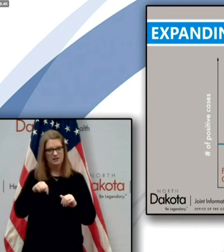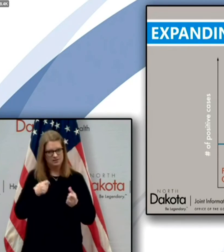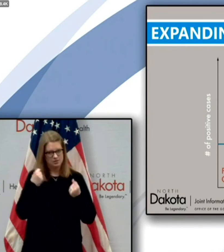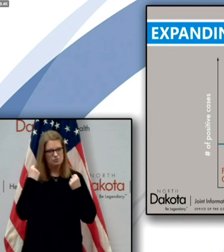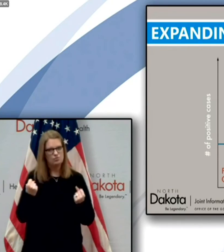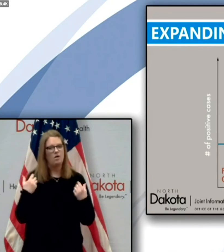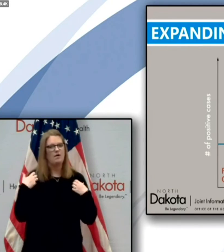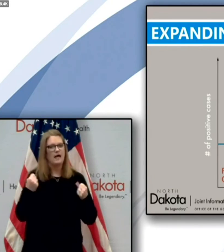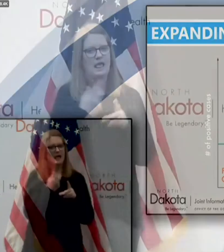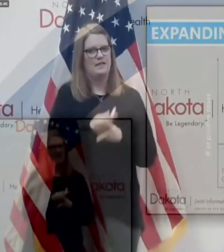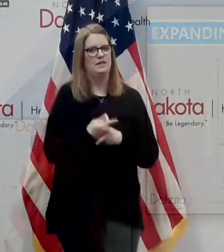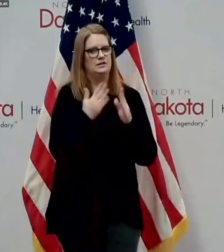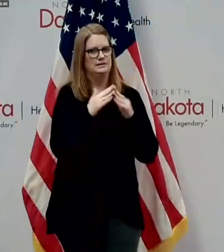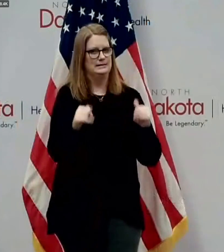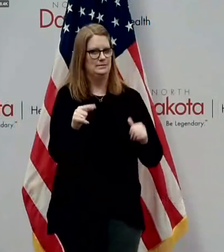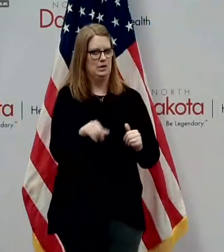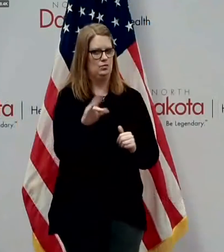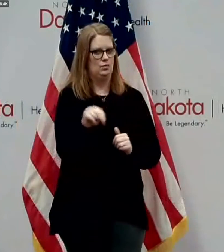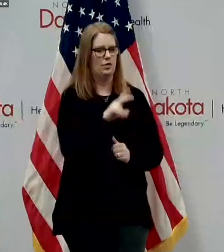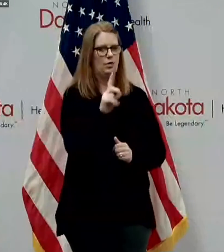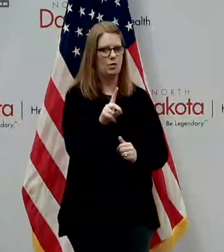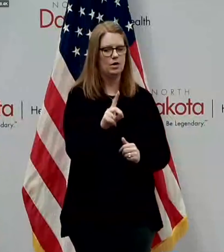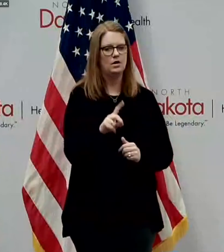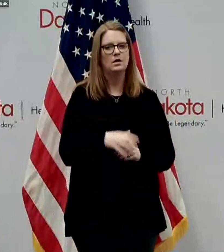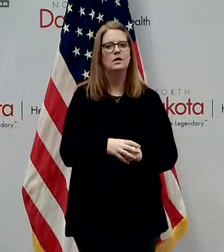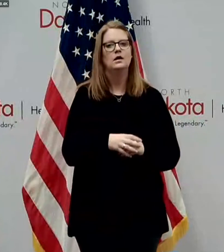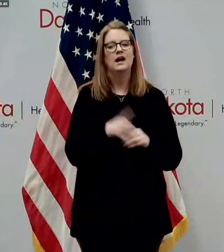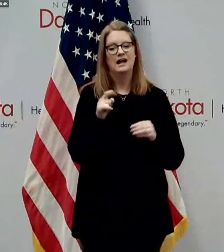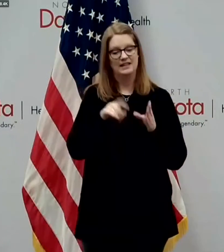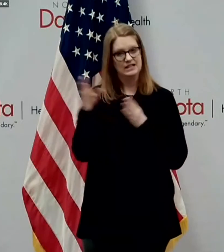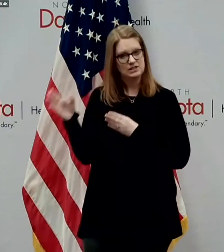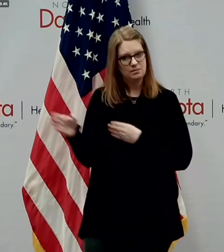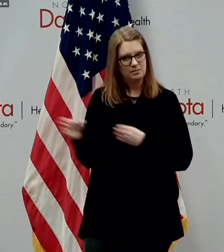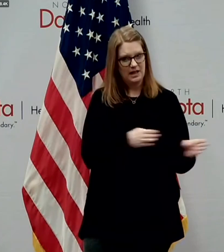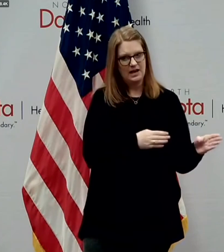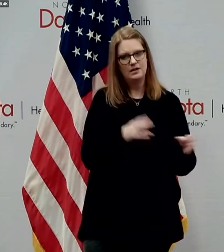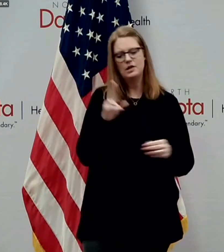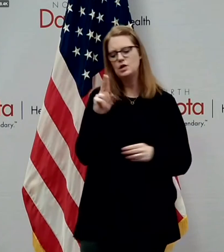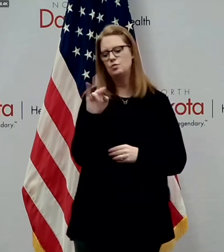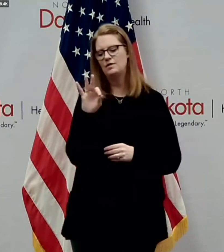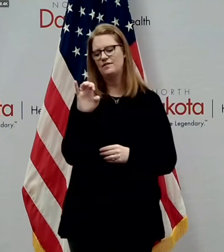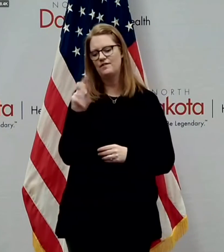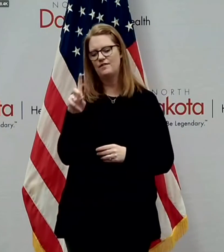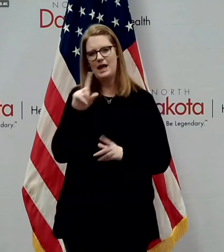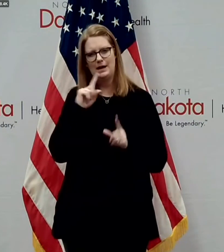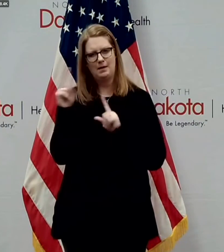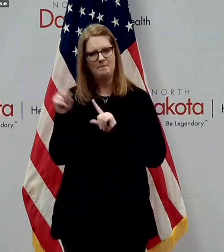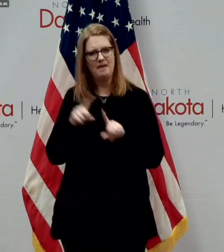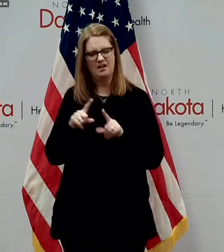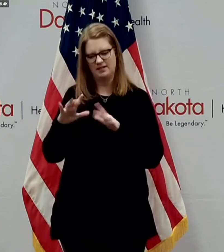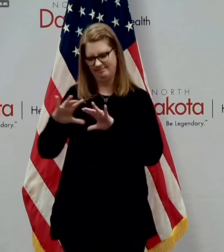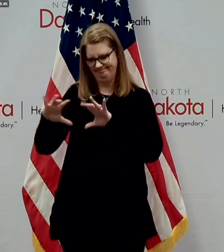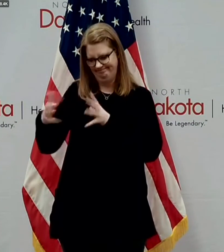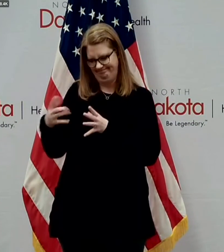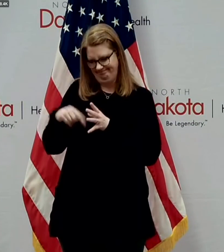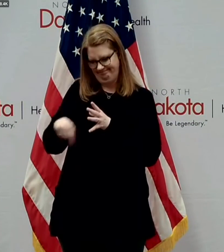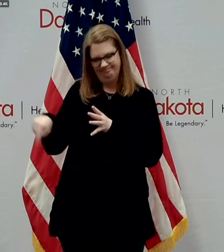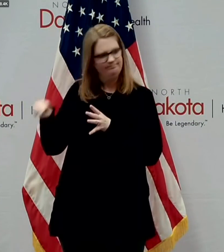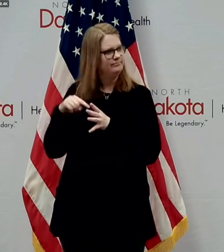Dakota. And leading that effort on the surge planning was our Unified Command, which is something we set up shortly after